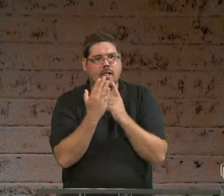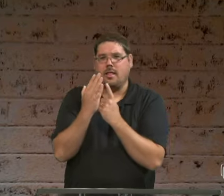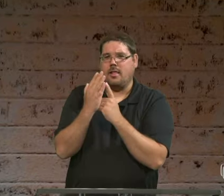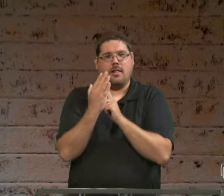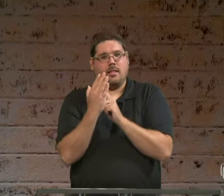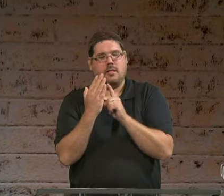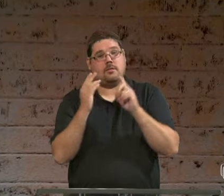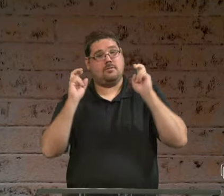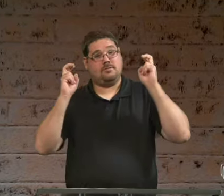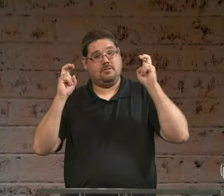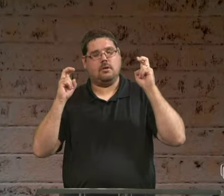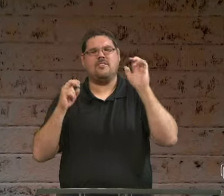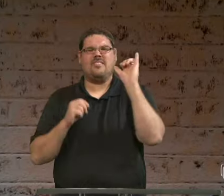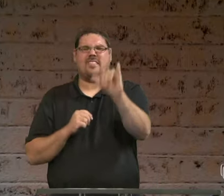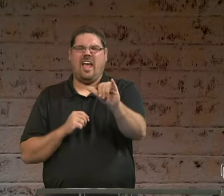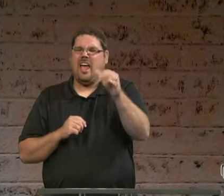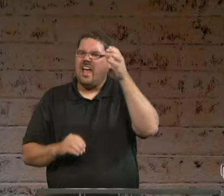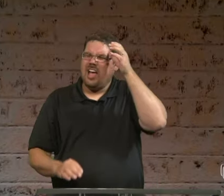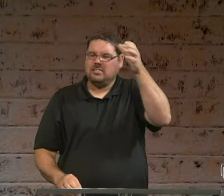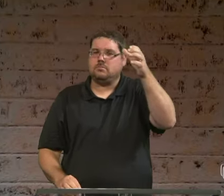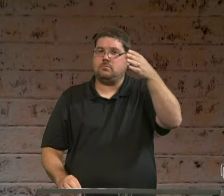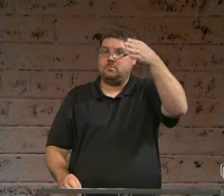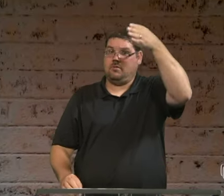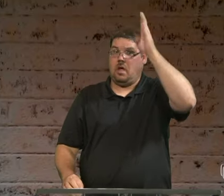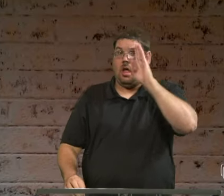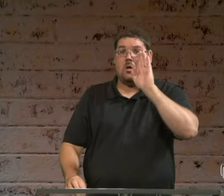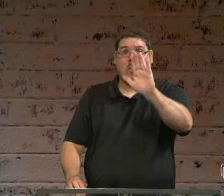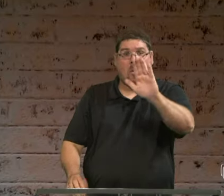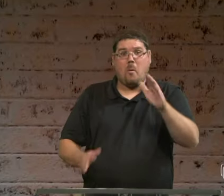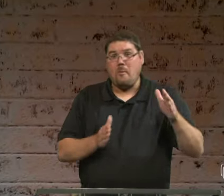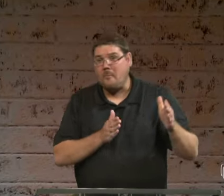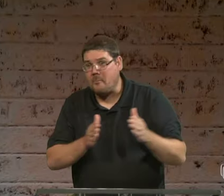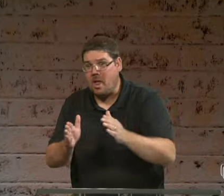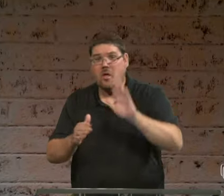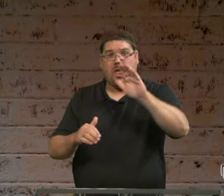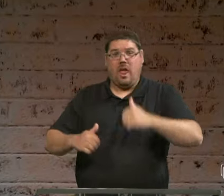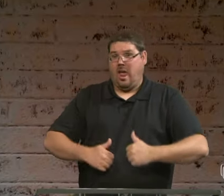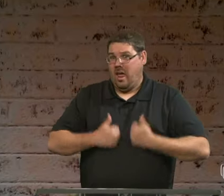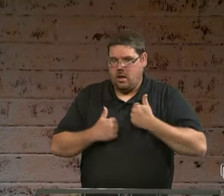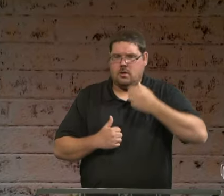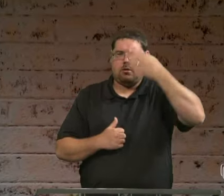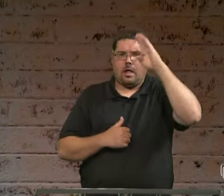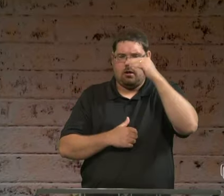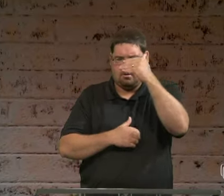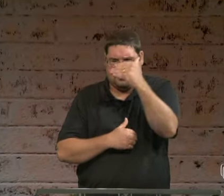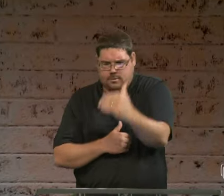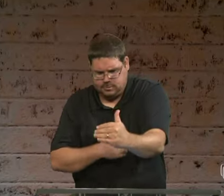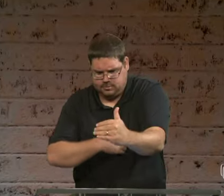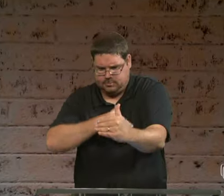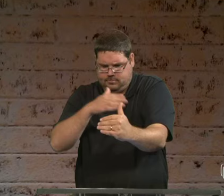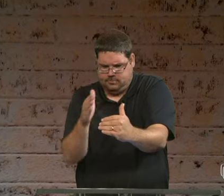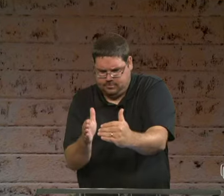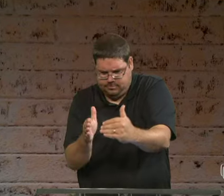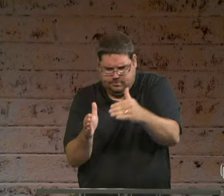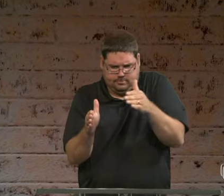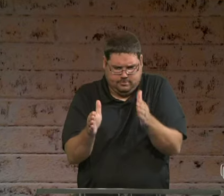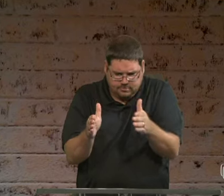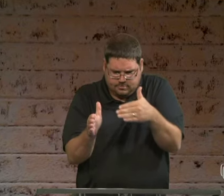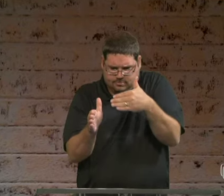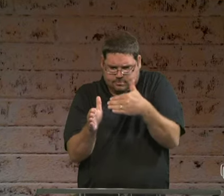person could walk in there and not know which way to go next. So that's the concept, as God puts